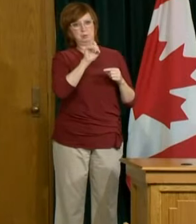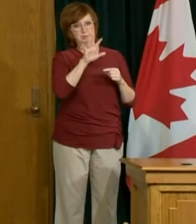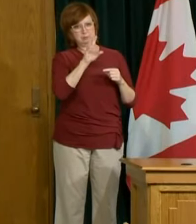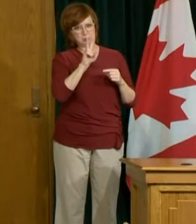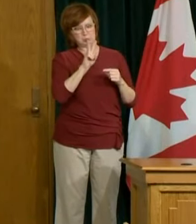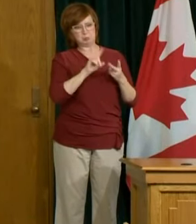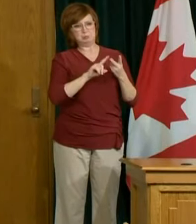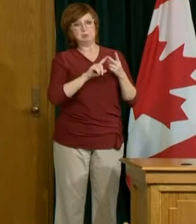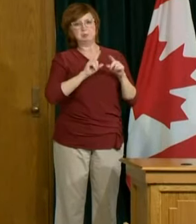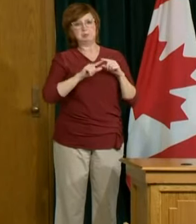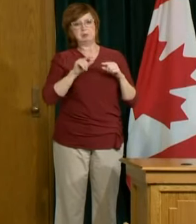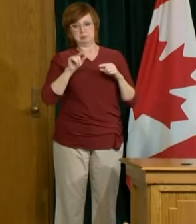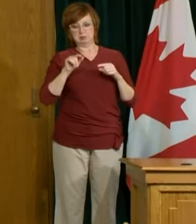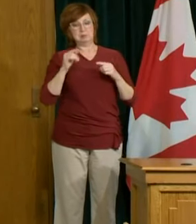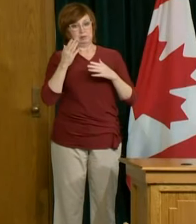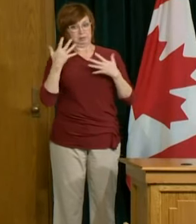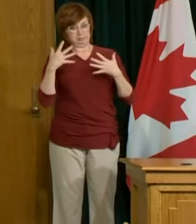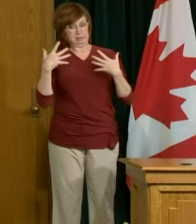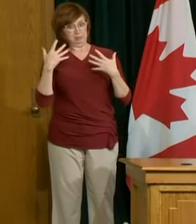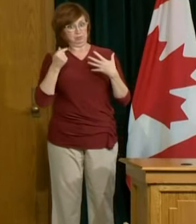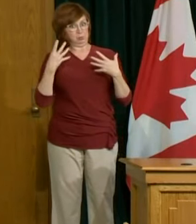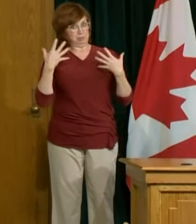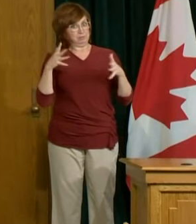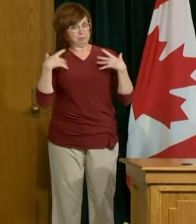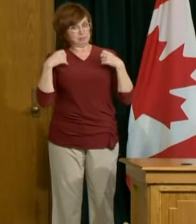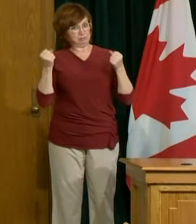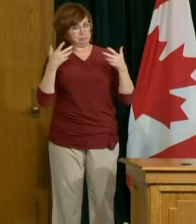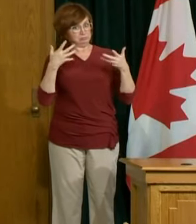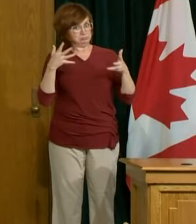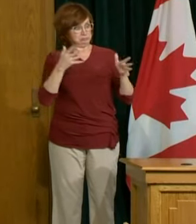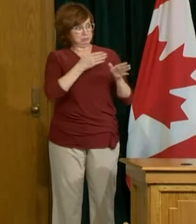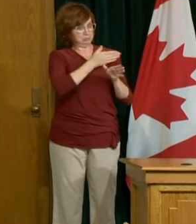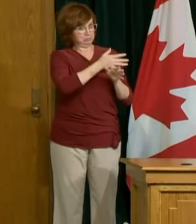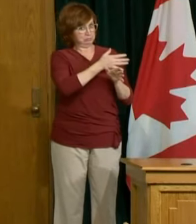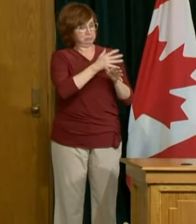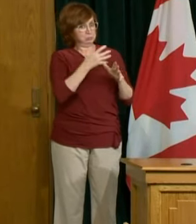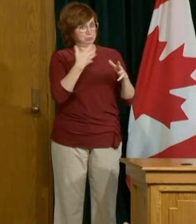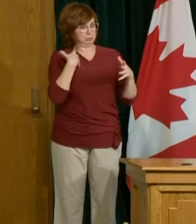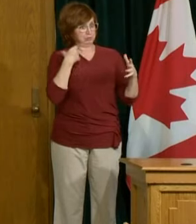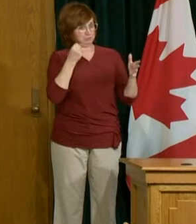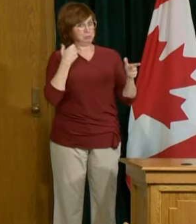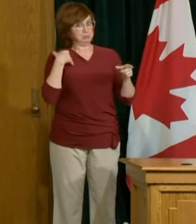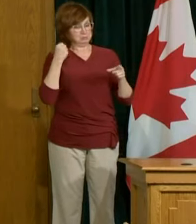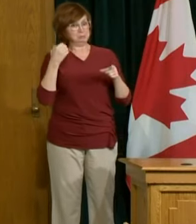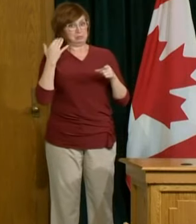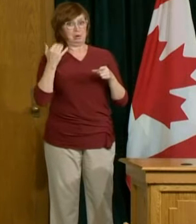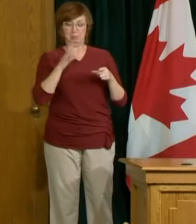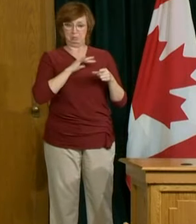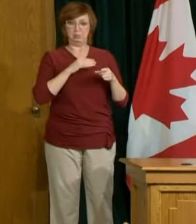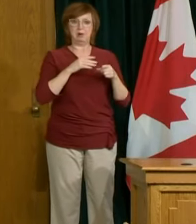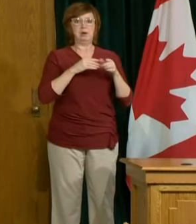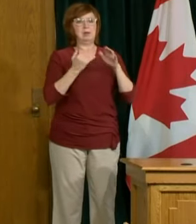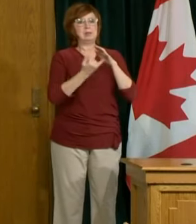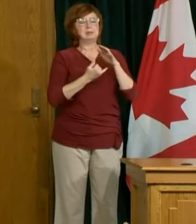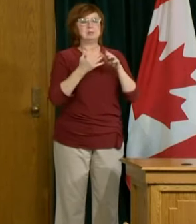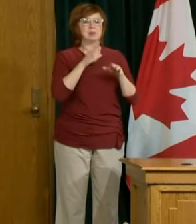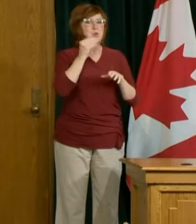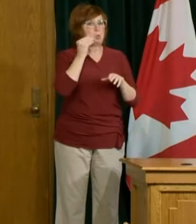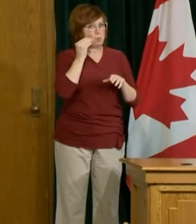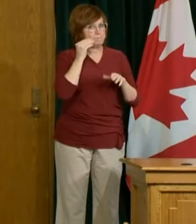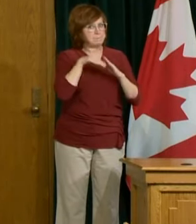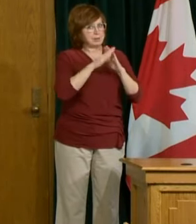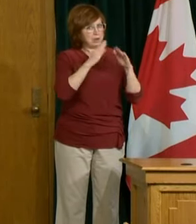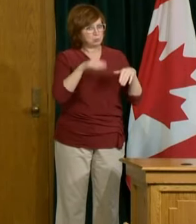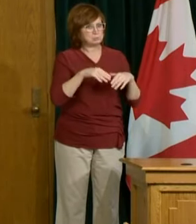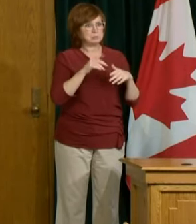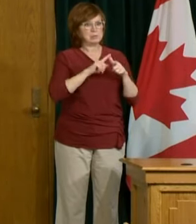over the next few days and weeks. Most of those cases will recover while isolating at home. And then if we move further down to the